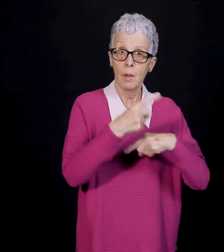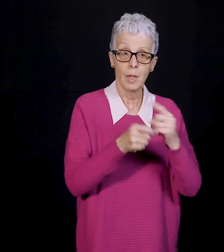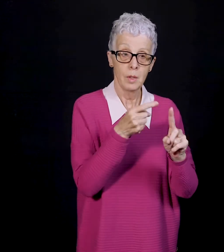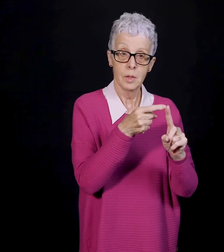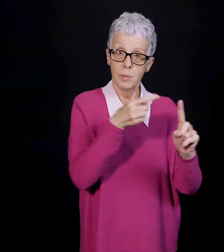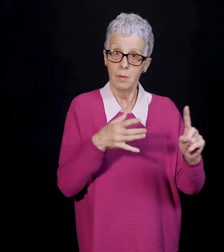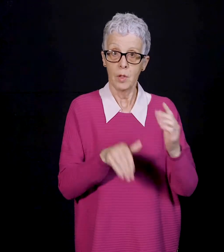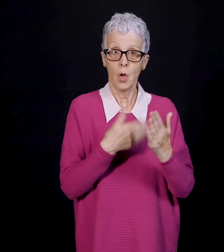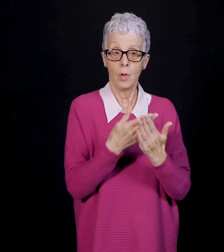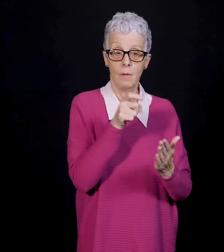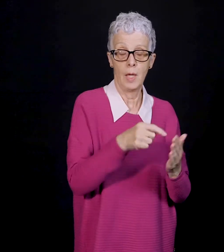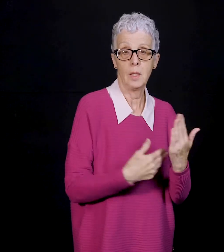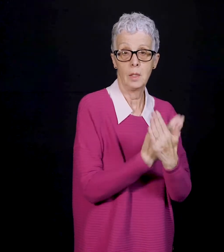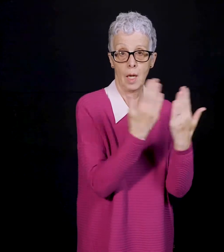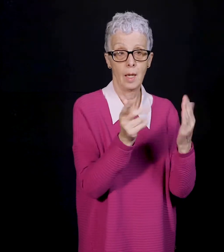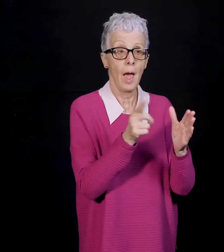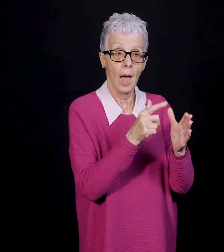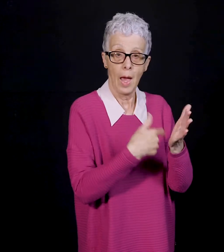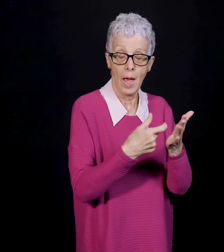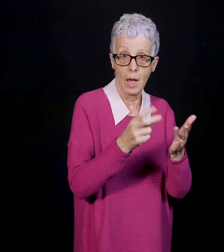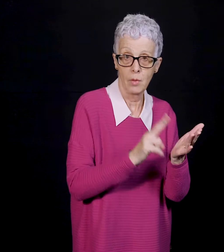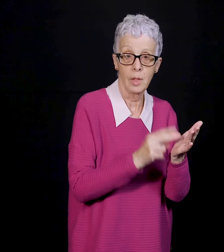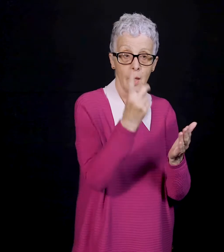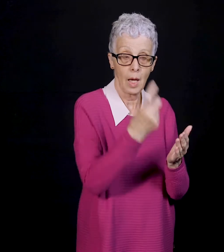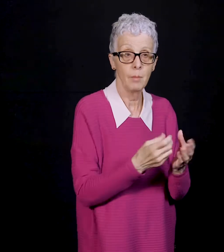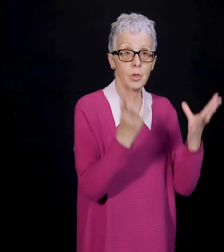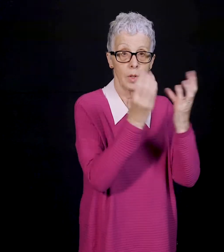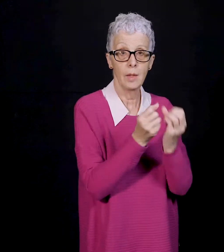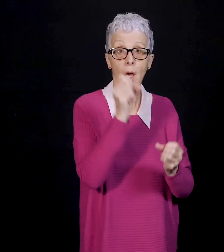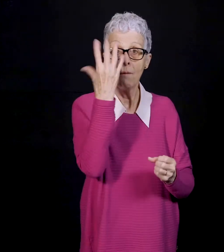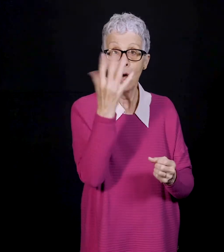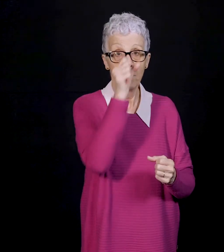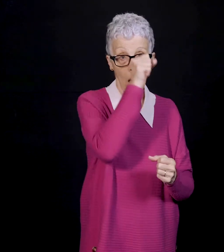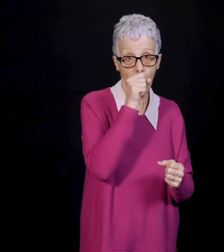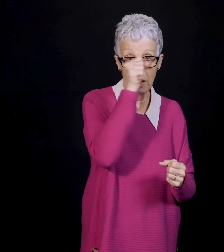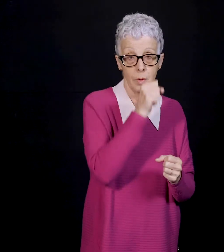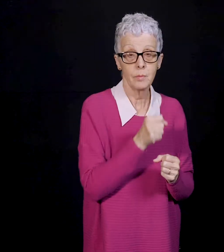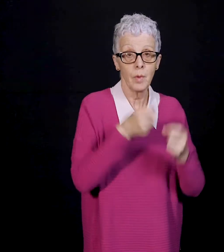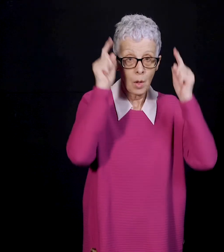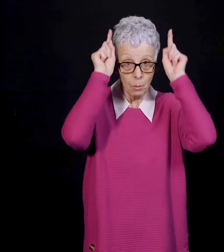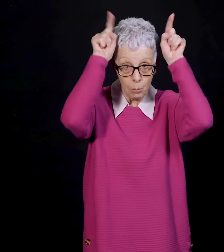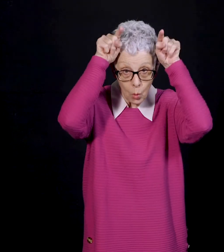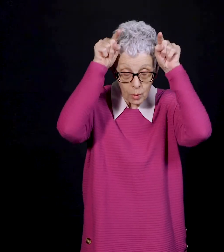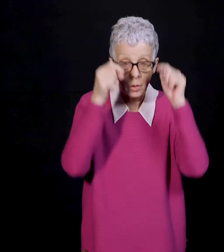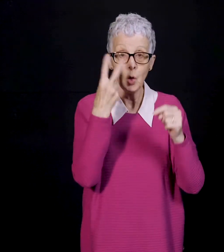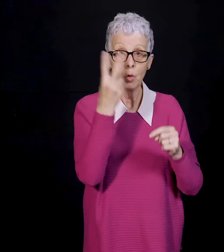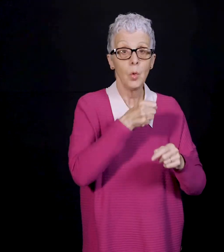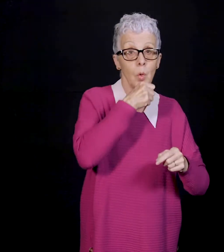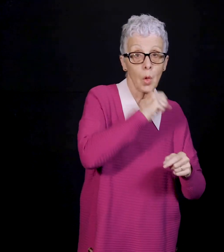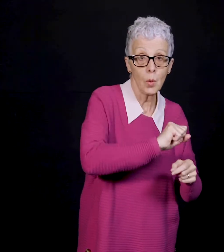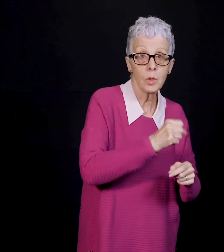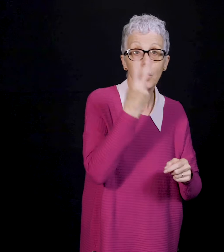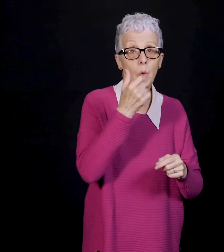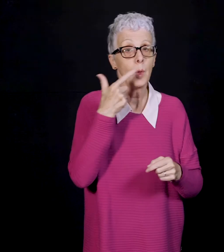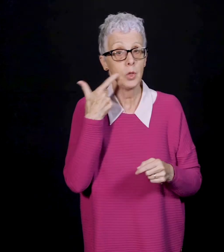day. You see, when Aaron would have to gather together five animals, they included a bull, two goats, and two